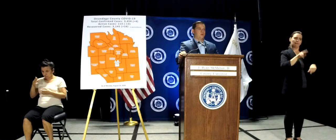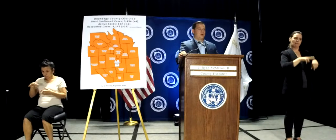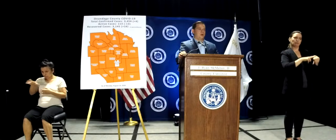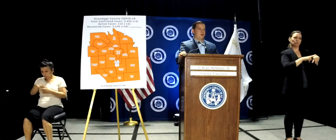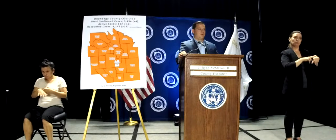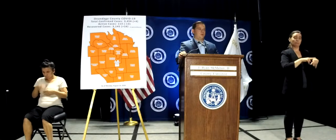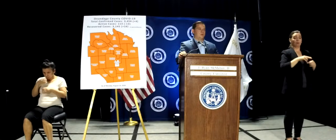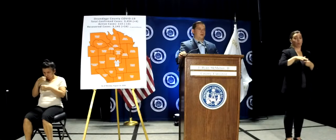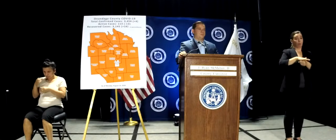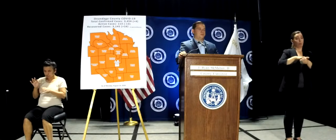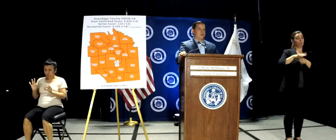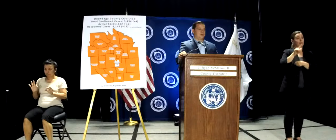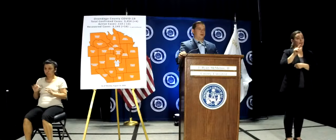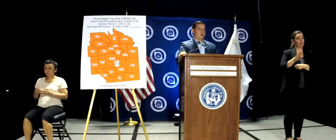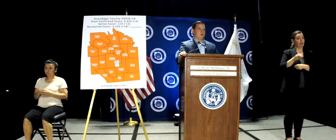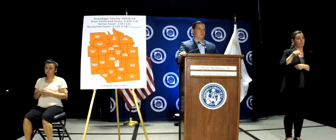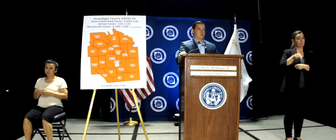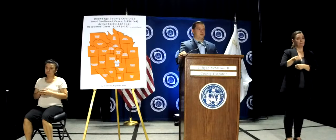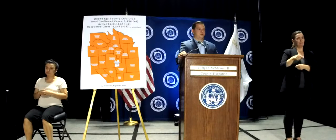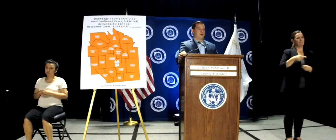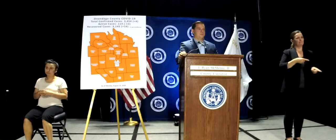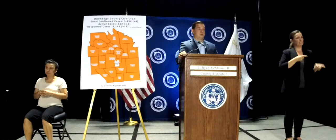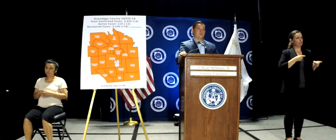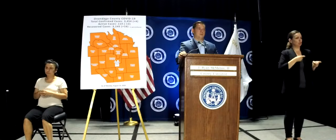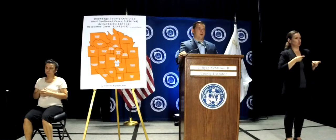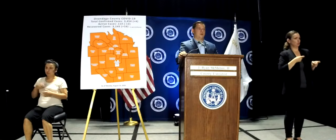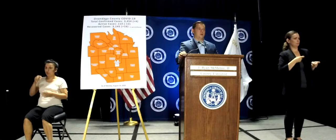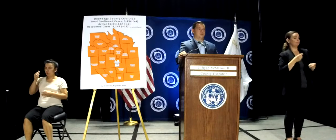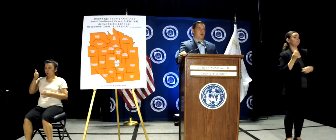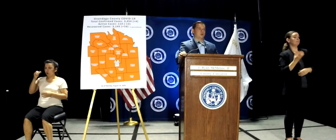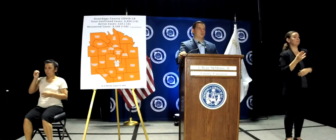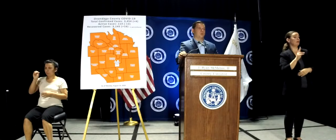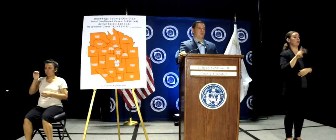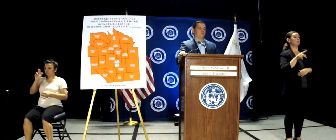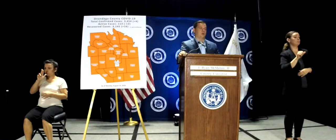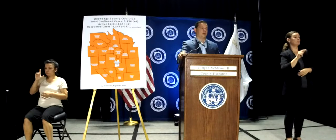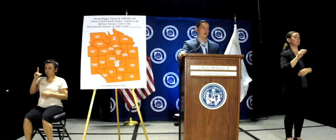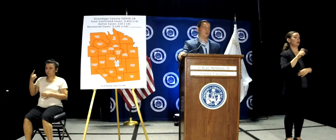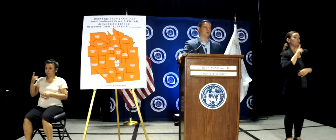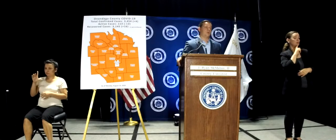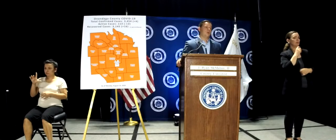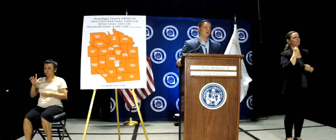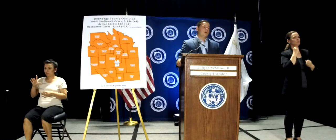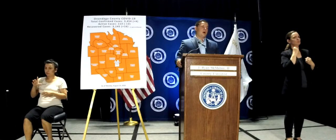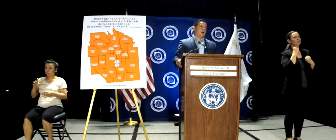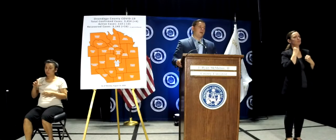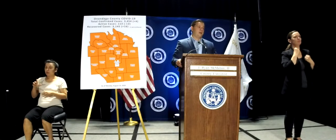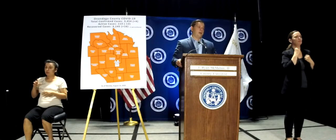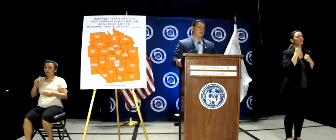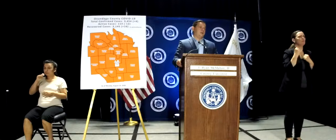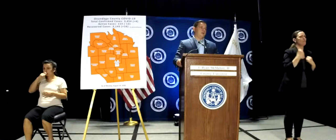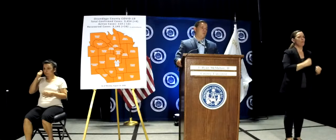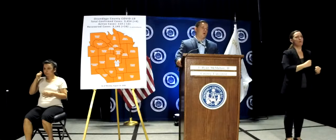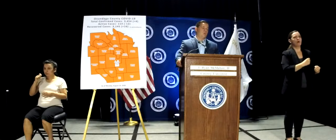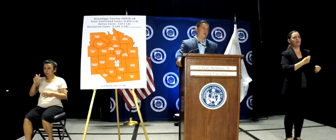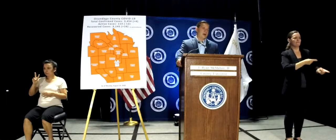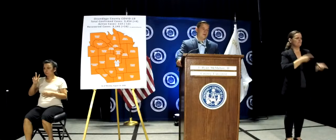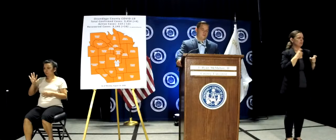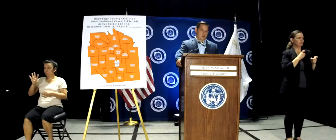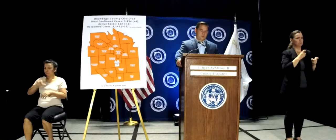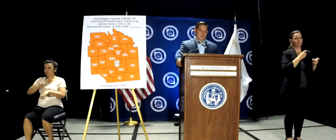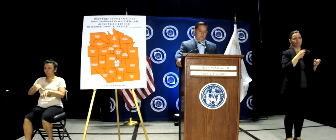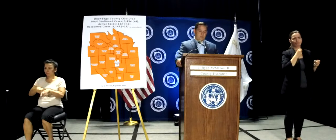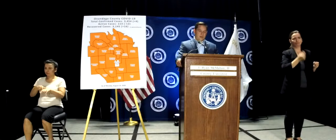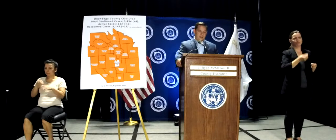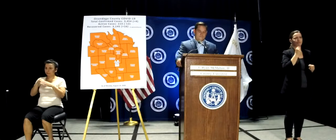so when you look at upstate, some of their turn times are very strong, 24, 48 hours. And what we